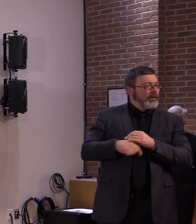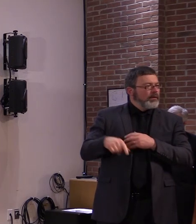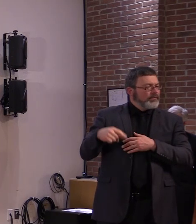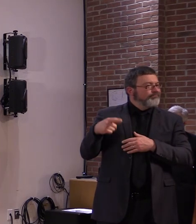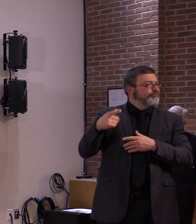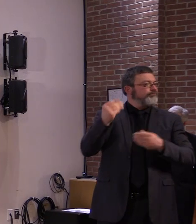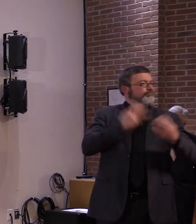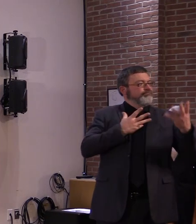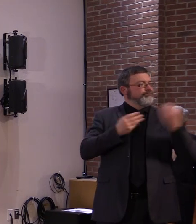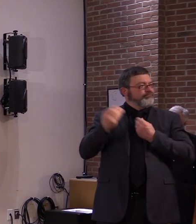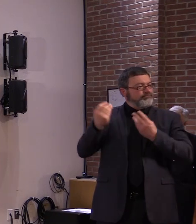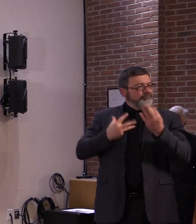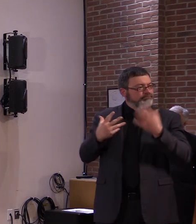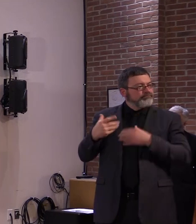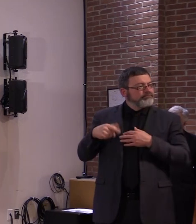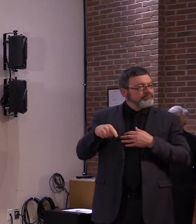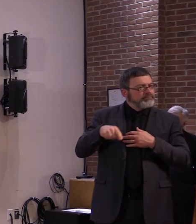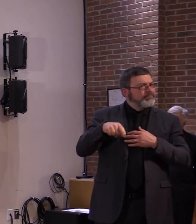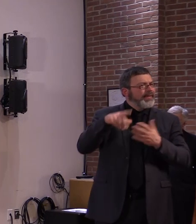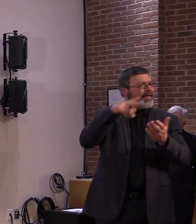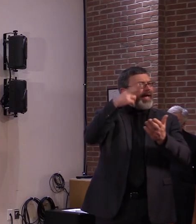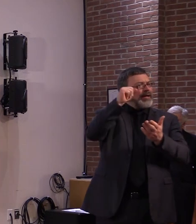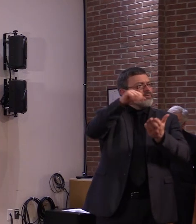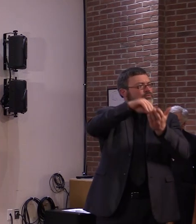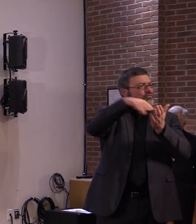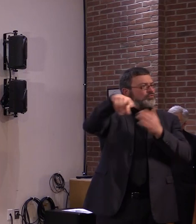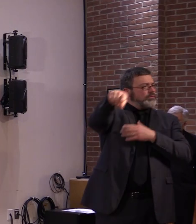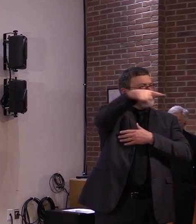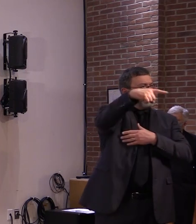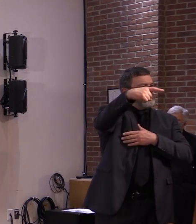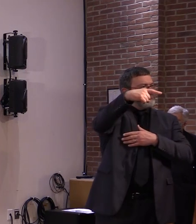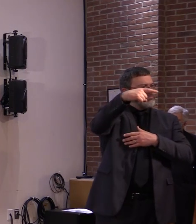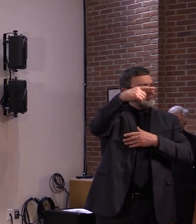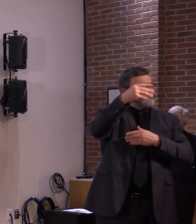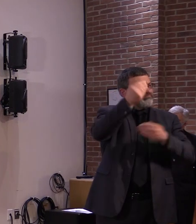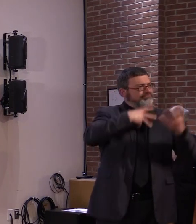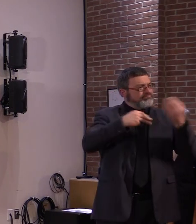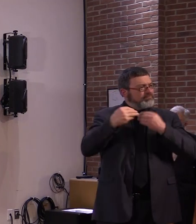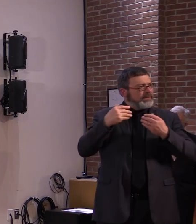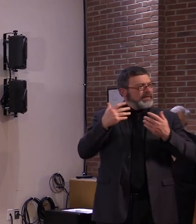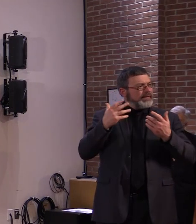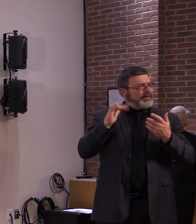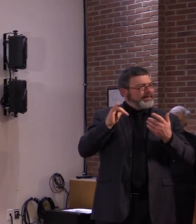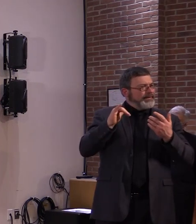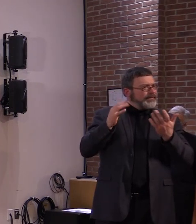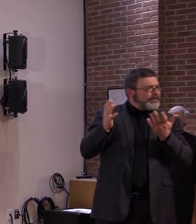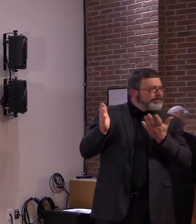as holiday travel. What is your message to teenagers across the state?